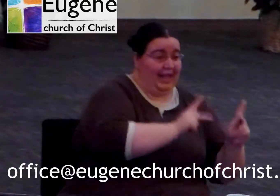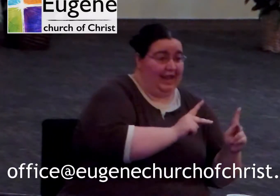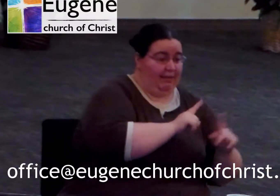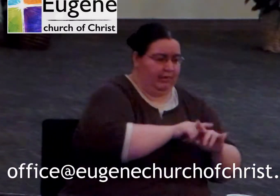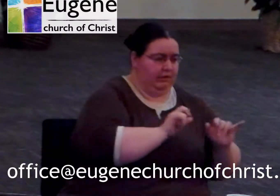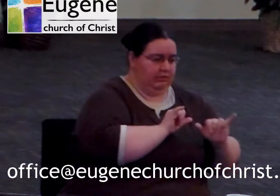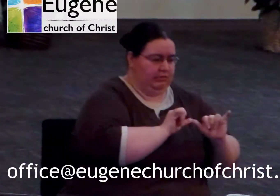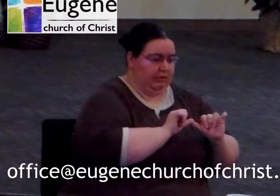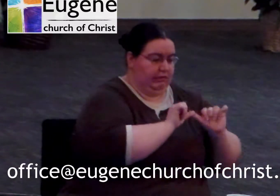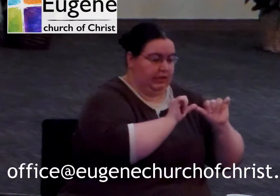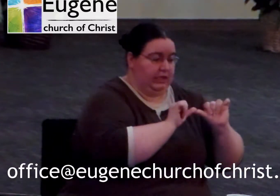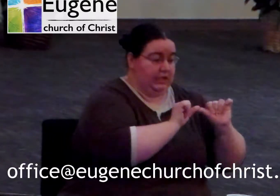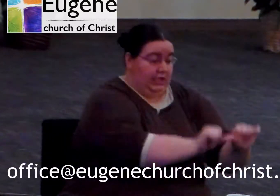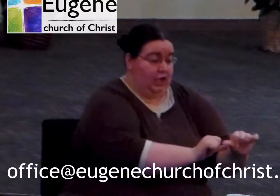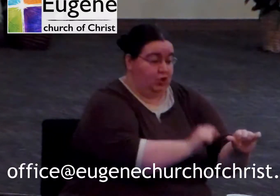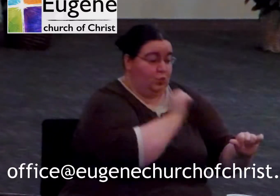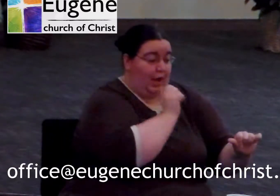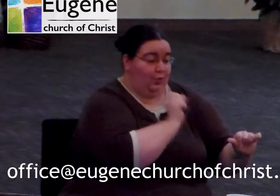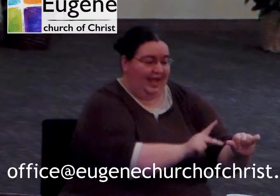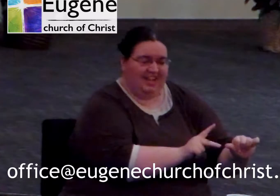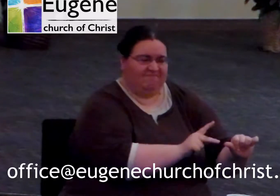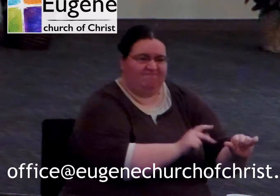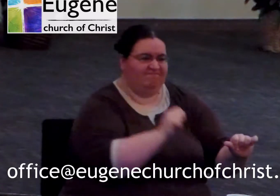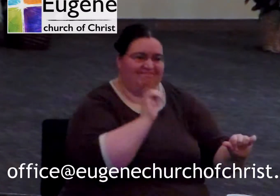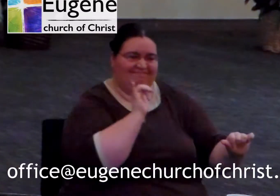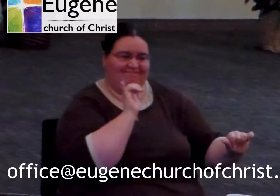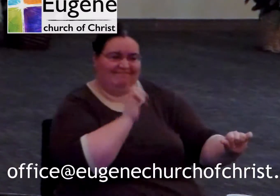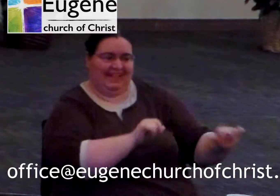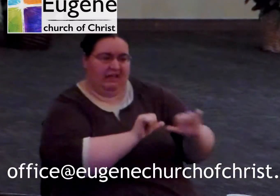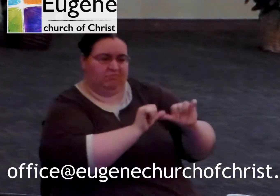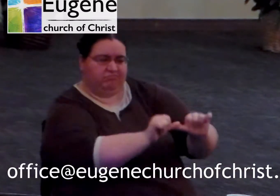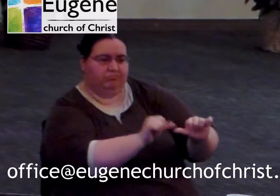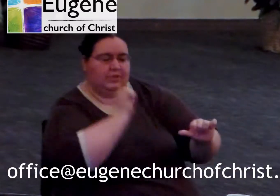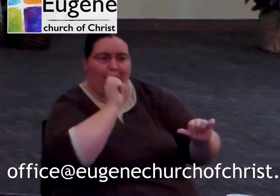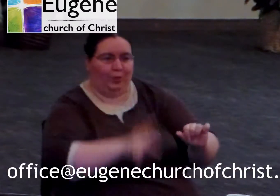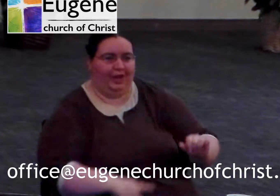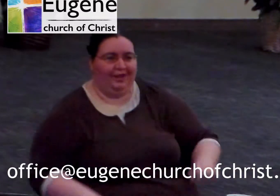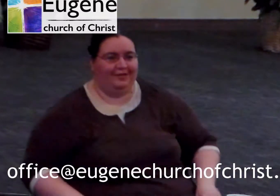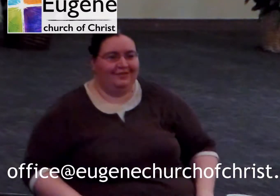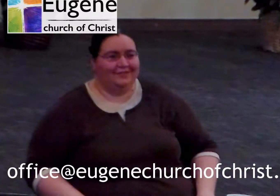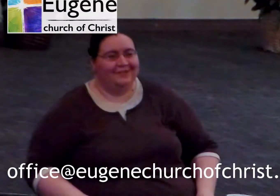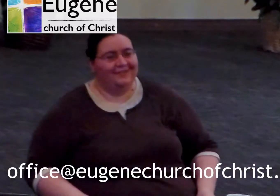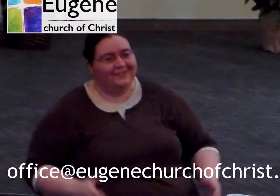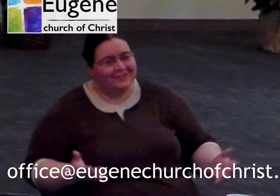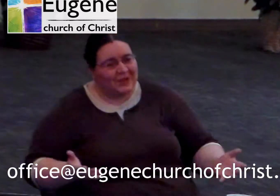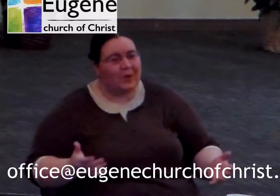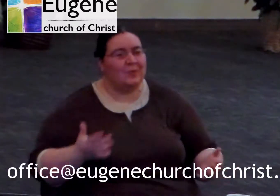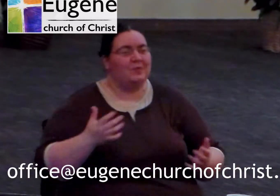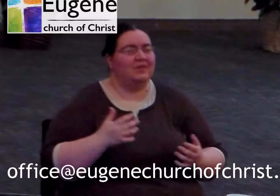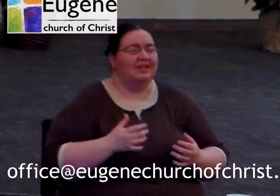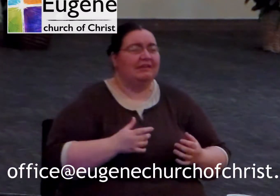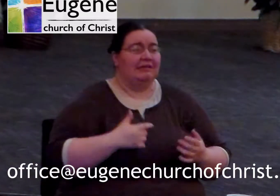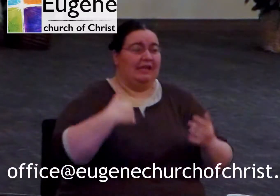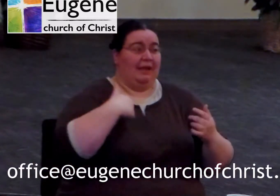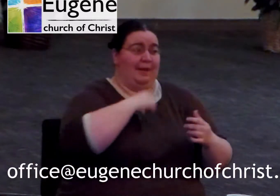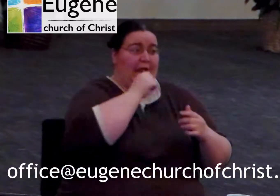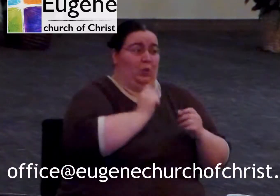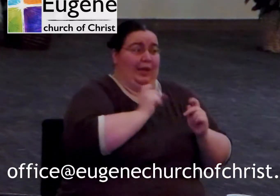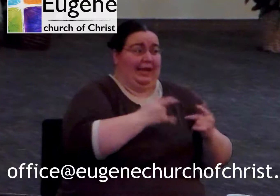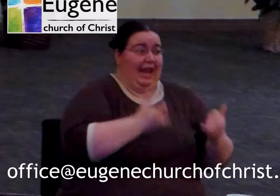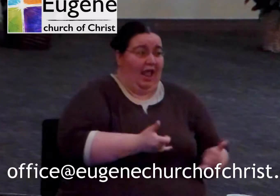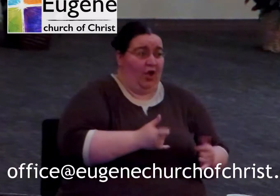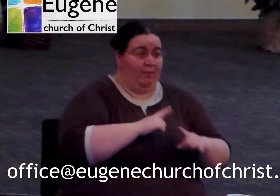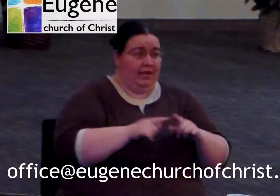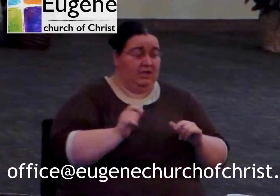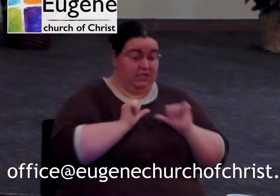to stay that way. And I think if we can remember that it doesn't mean that we've got it, that we don't have it all together, and that's all right, then it's important. And so that brings